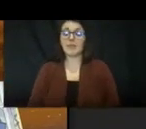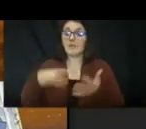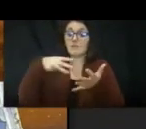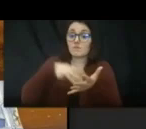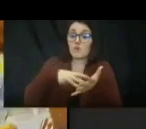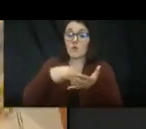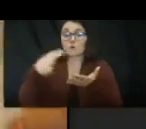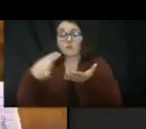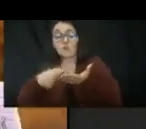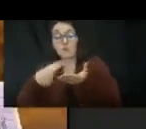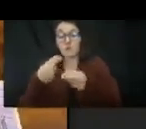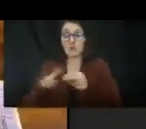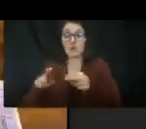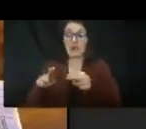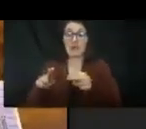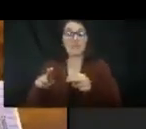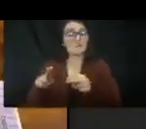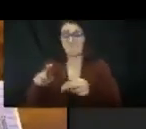us.